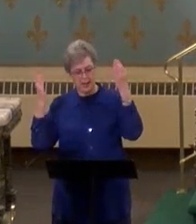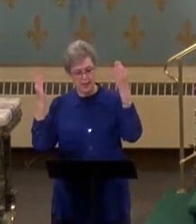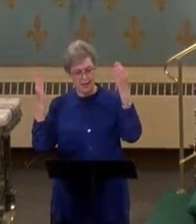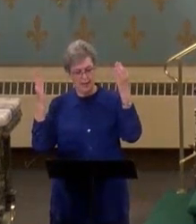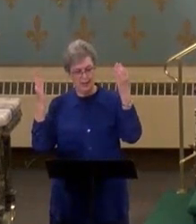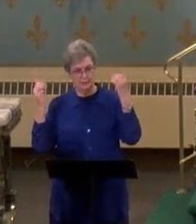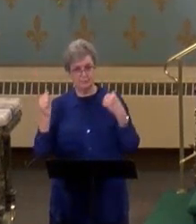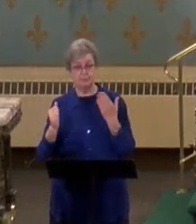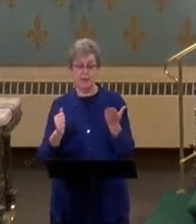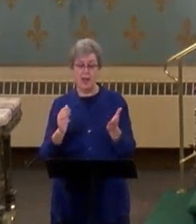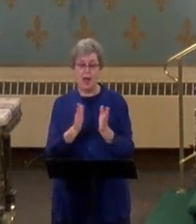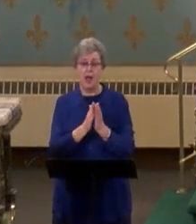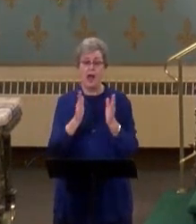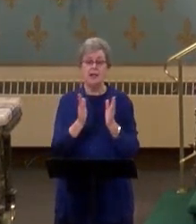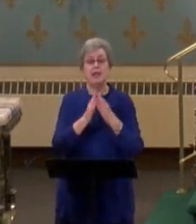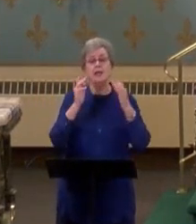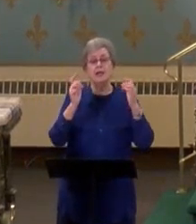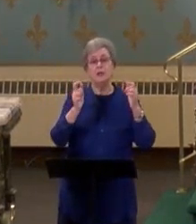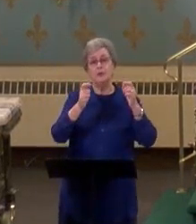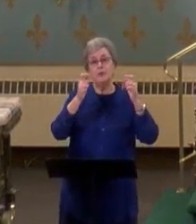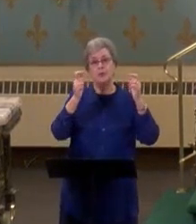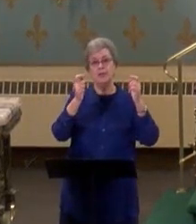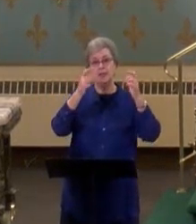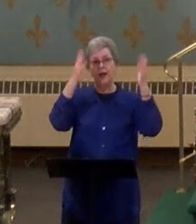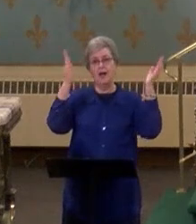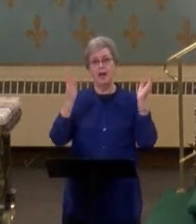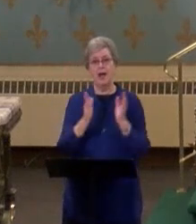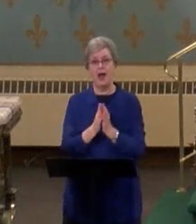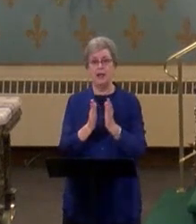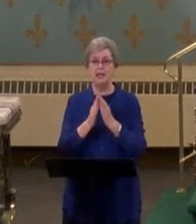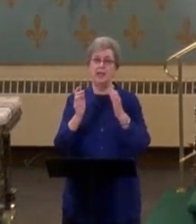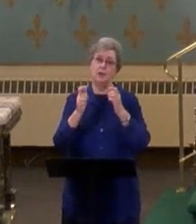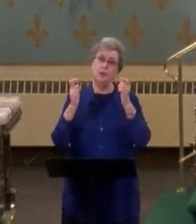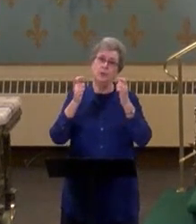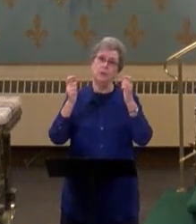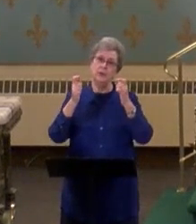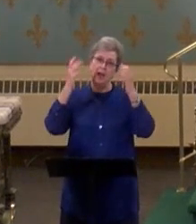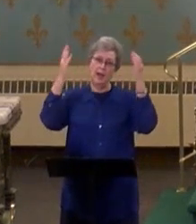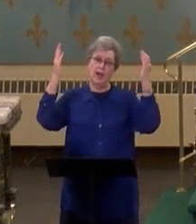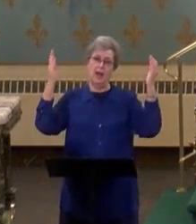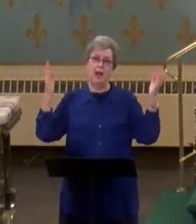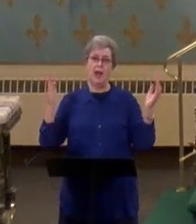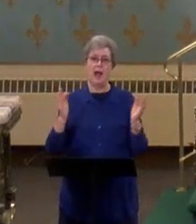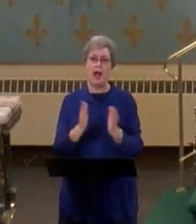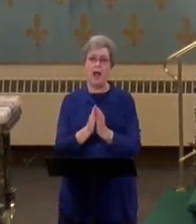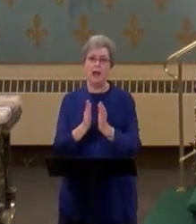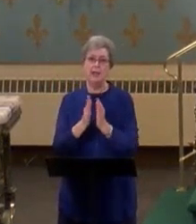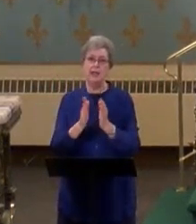Hallelujah, hallelujah, hallelujah, hallelujah, hallelujah.